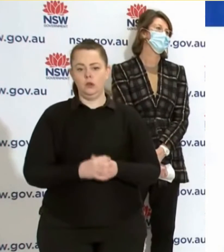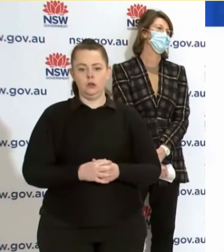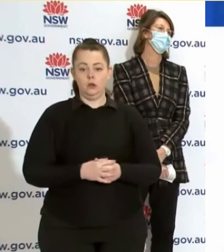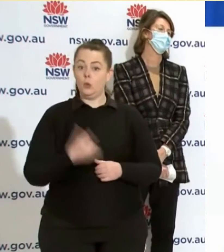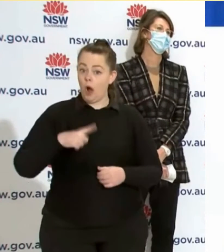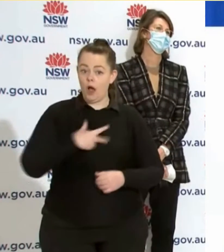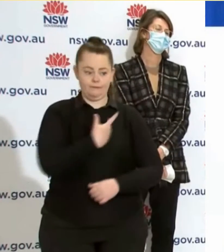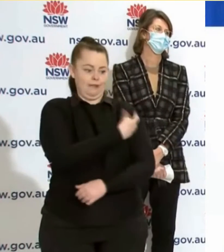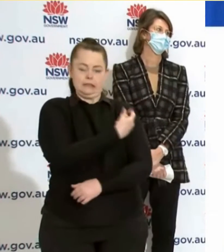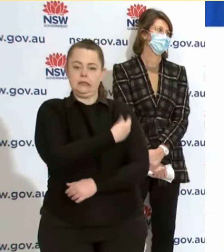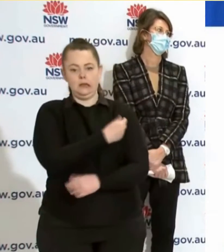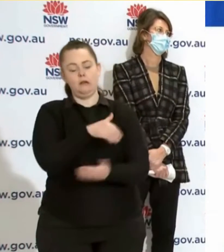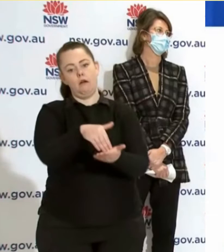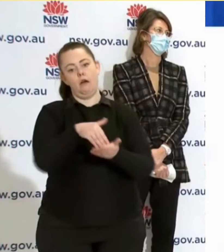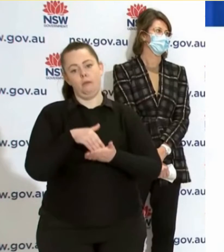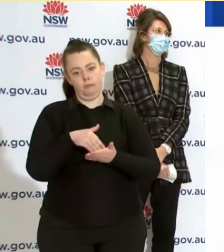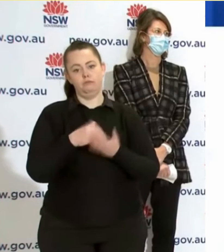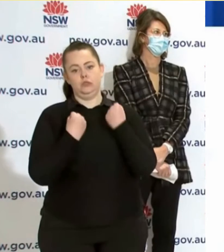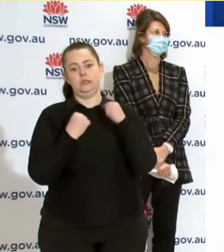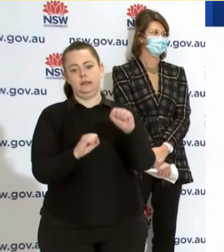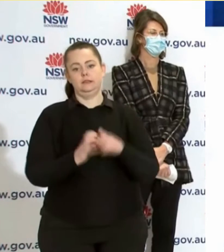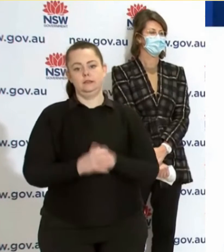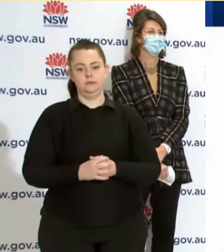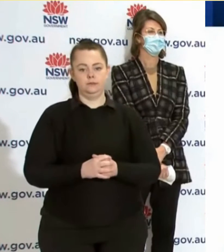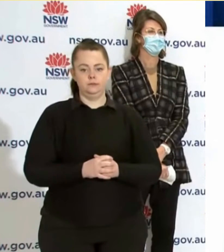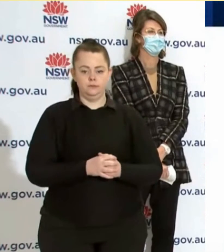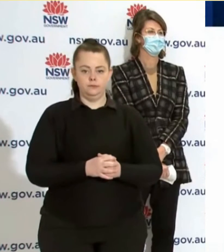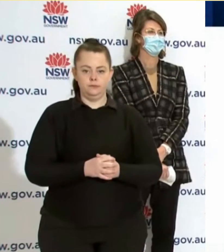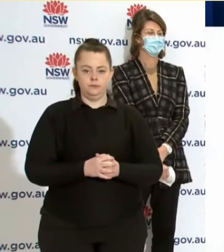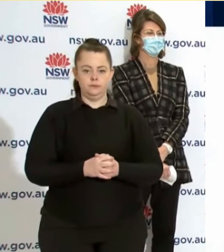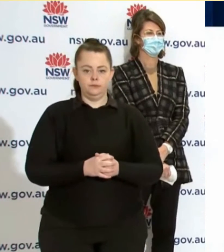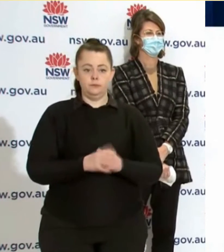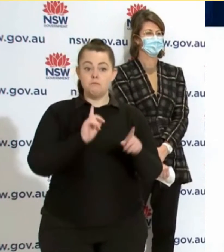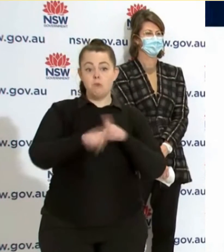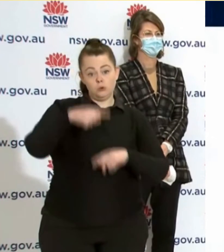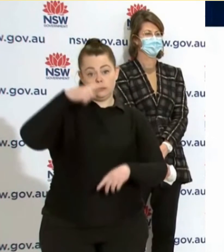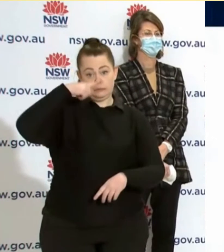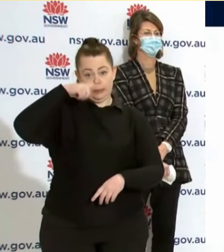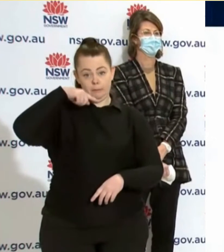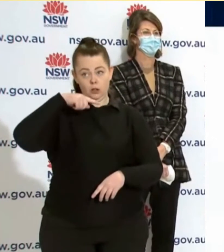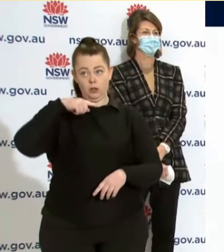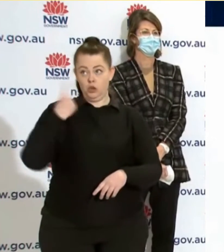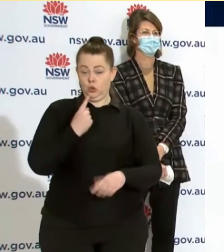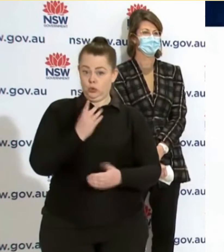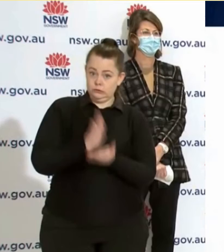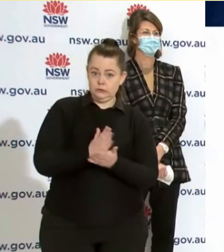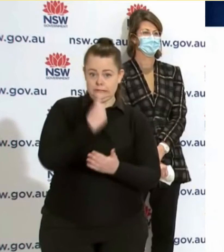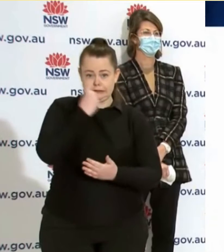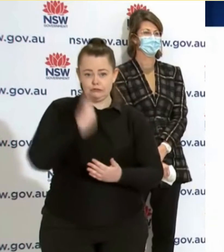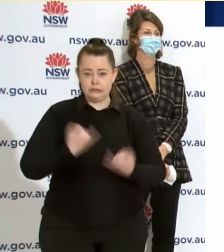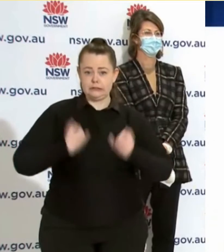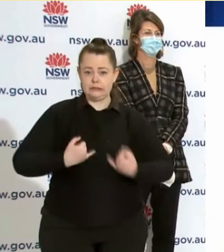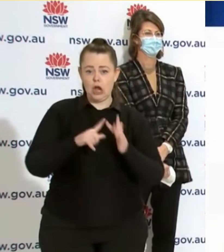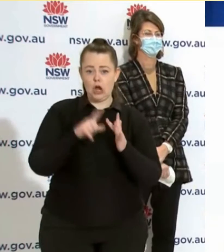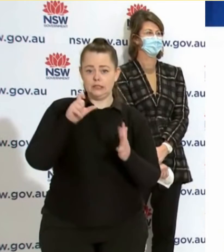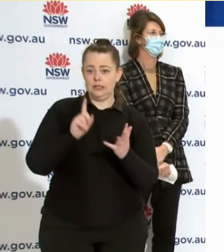as Dr. Chant said, regrettably, the vast majority of people, I think out of everybody in ICU, only